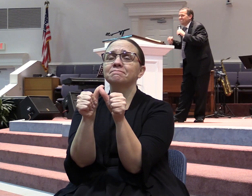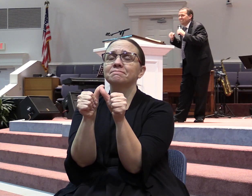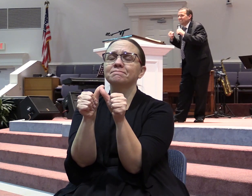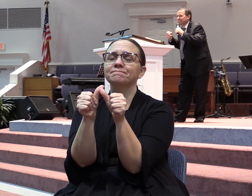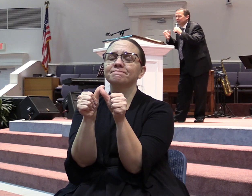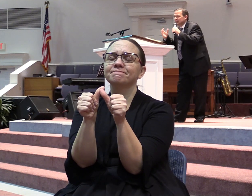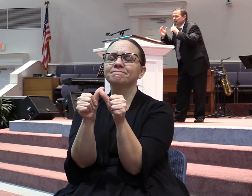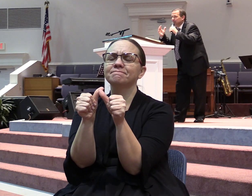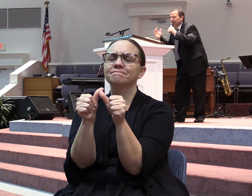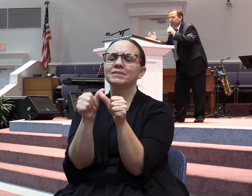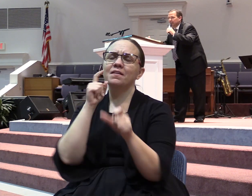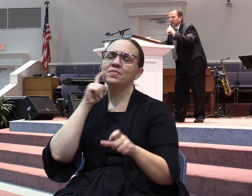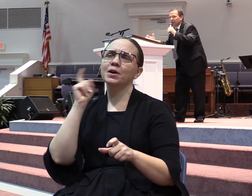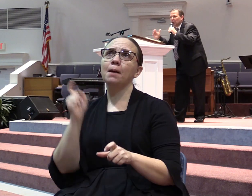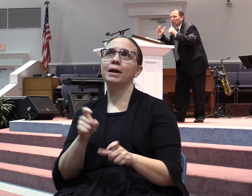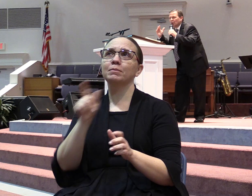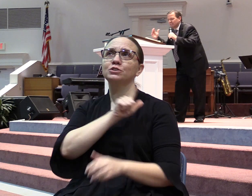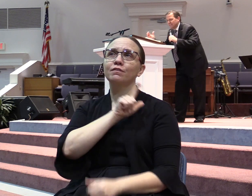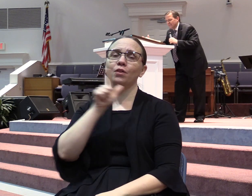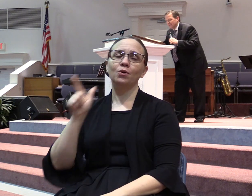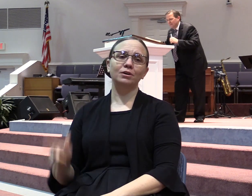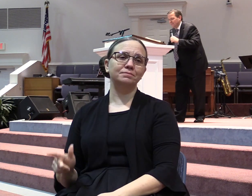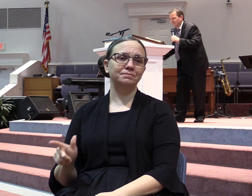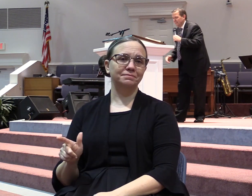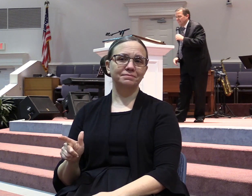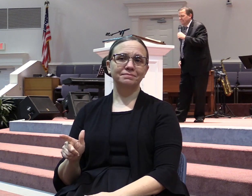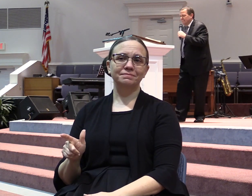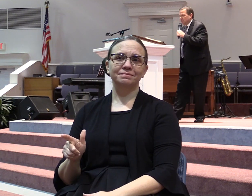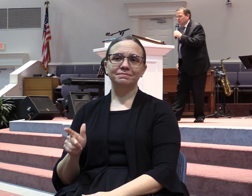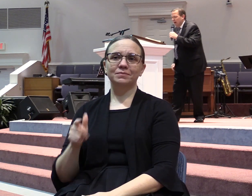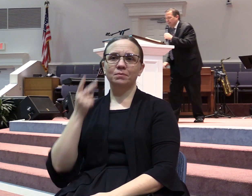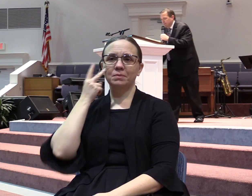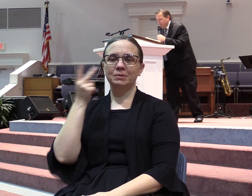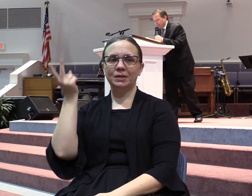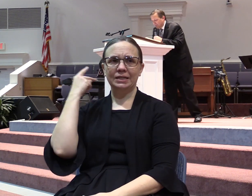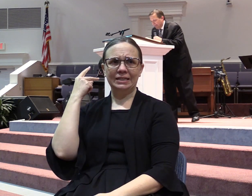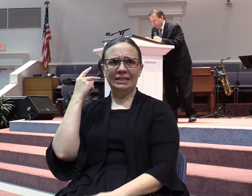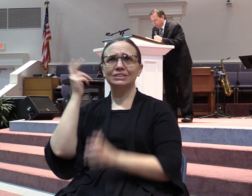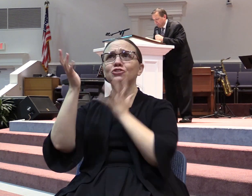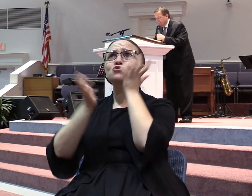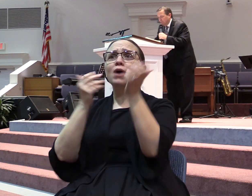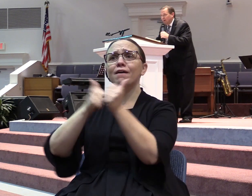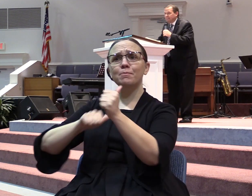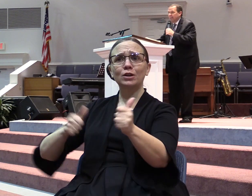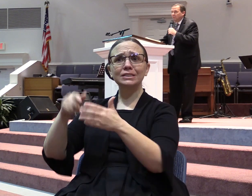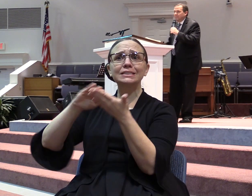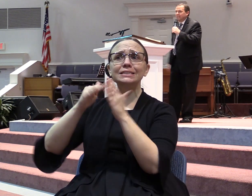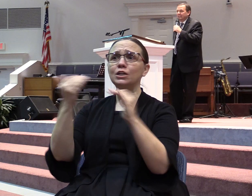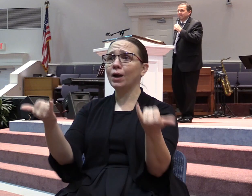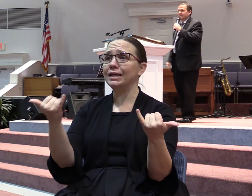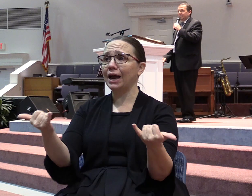Right. Yes. Amen. The commandments of the Lord. That's good. That's the cry of a backslider in this city right